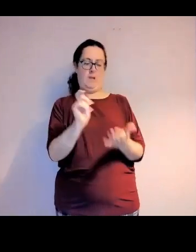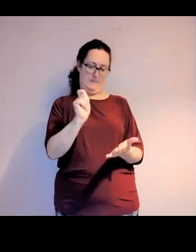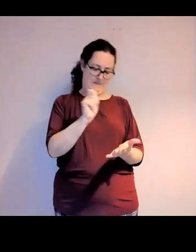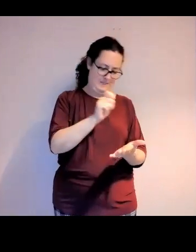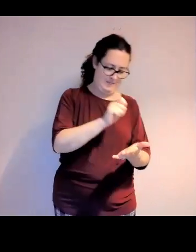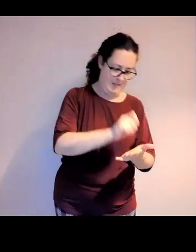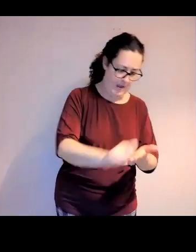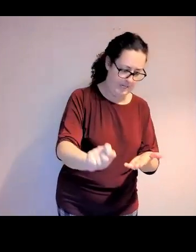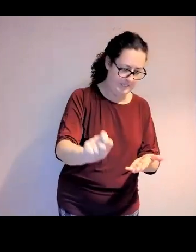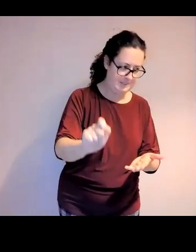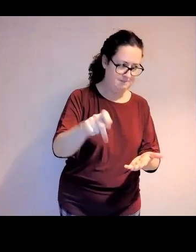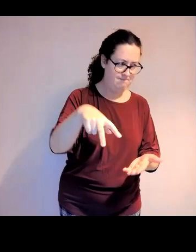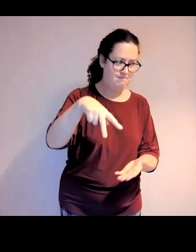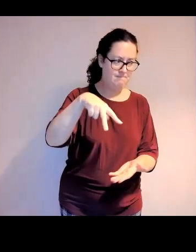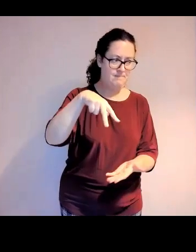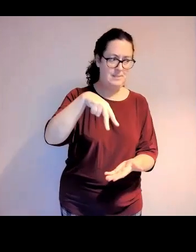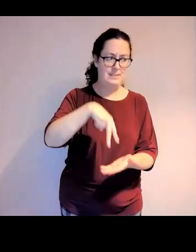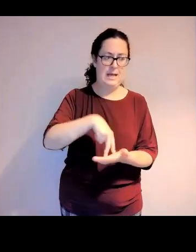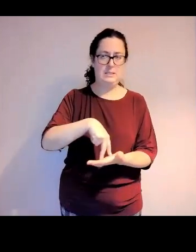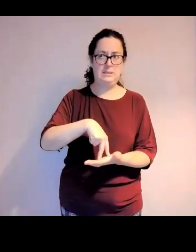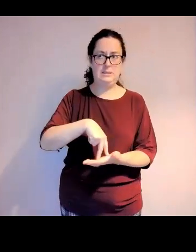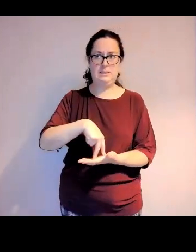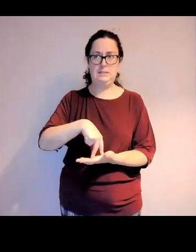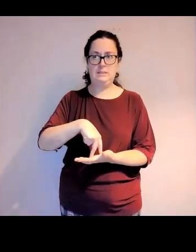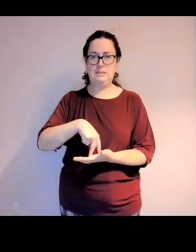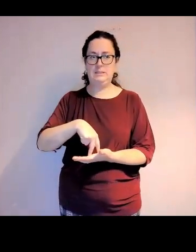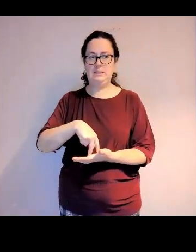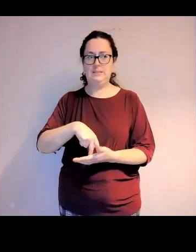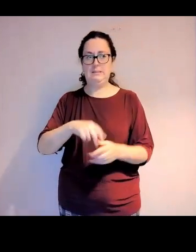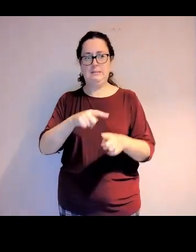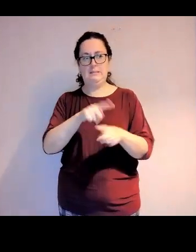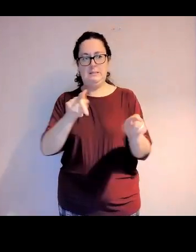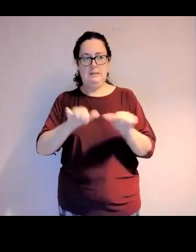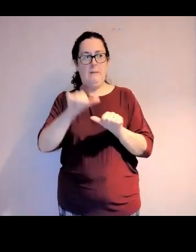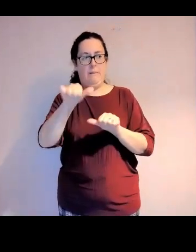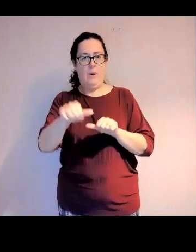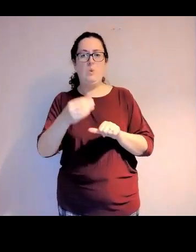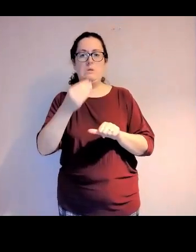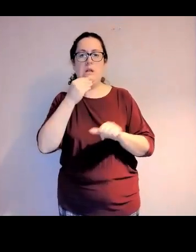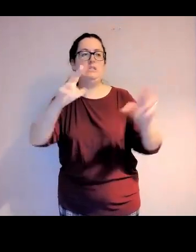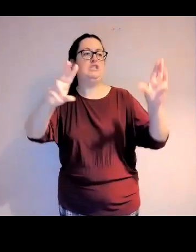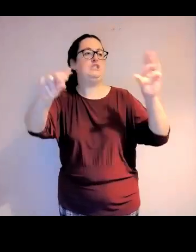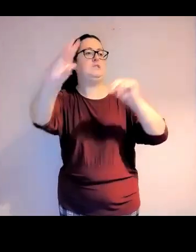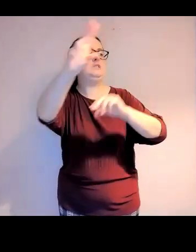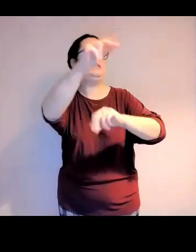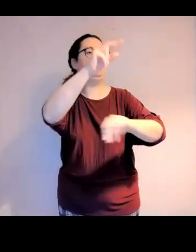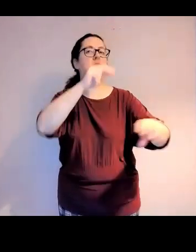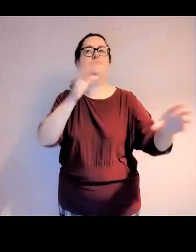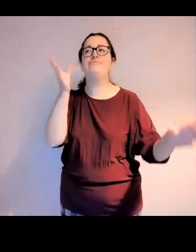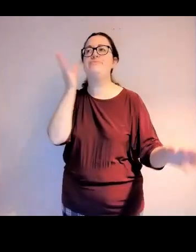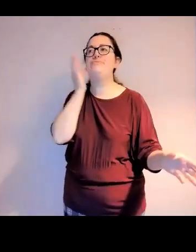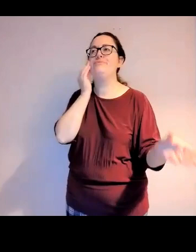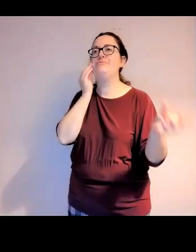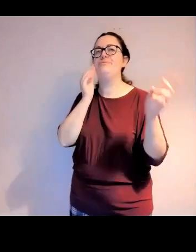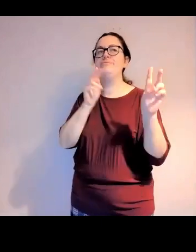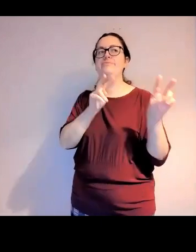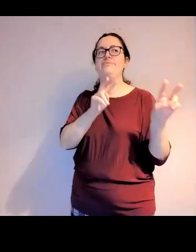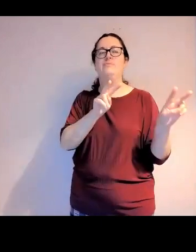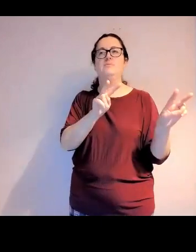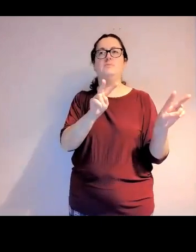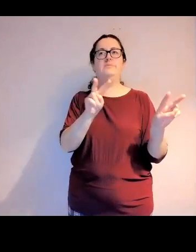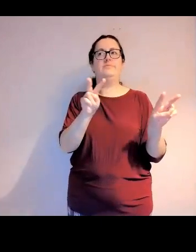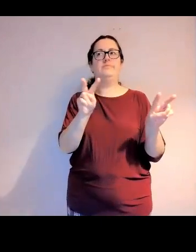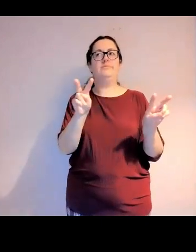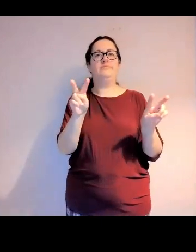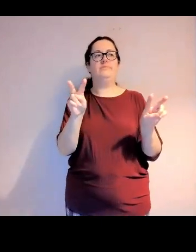stand. Listening to the post-lunchtime chatter, I look around and I wonder,